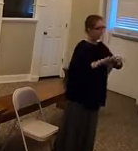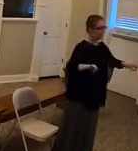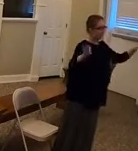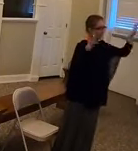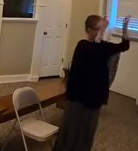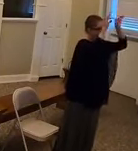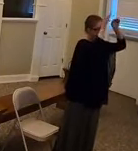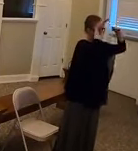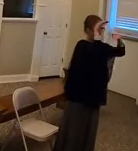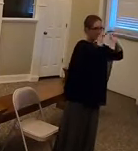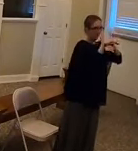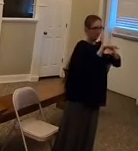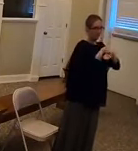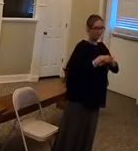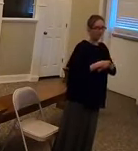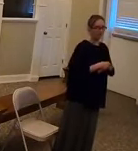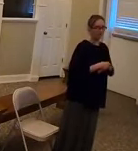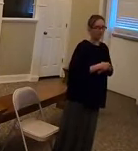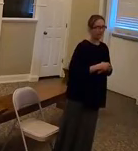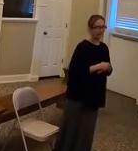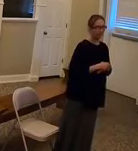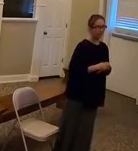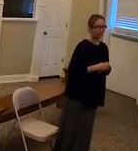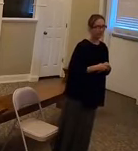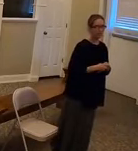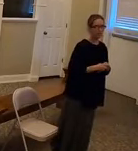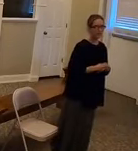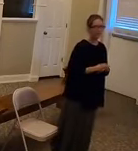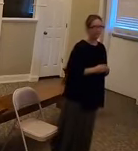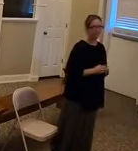worthy tonight. Yeah.